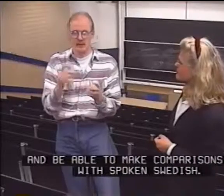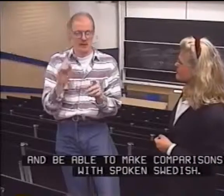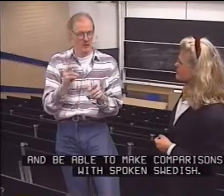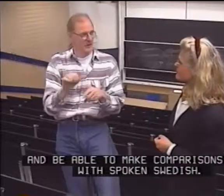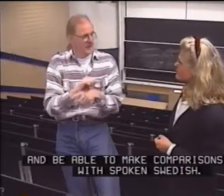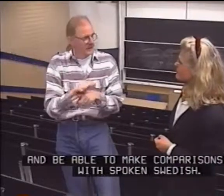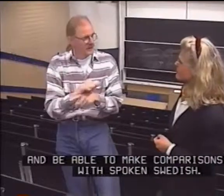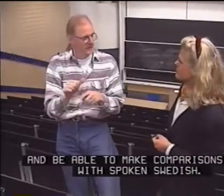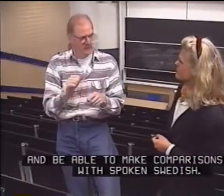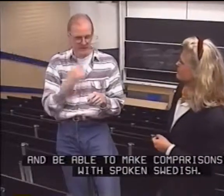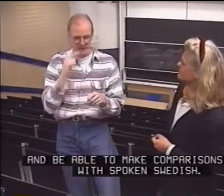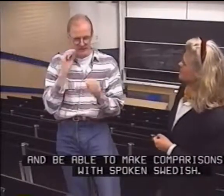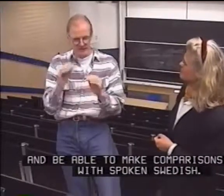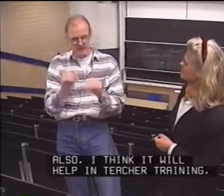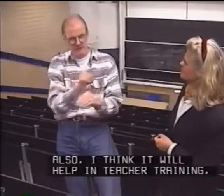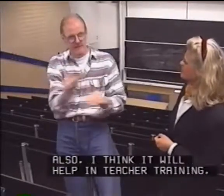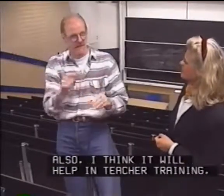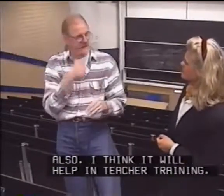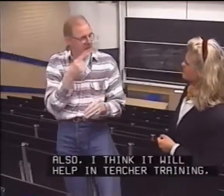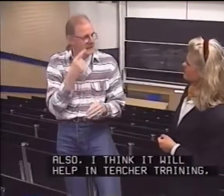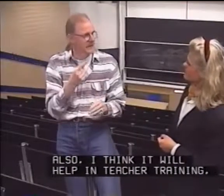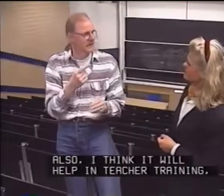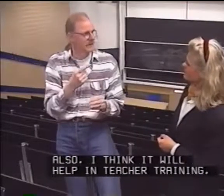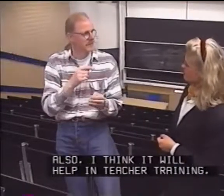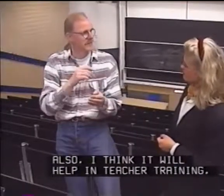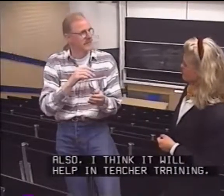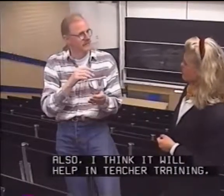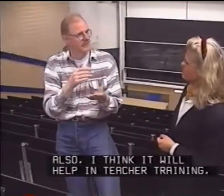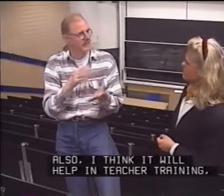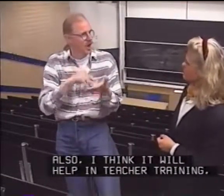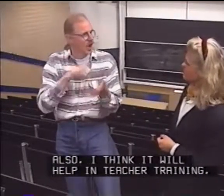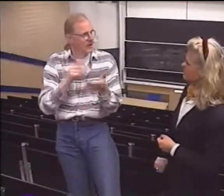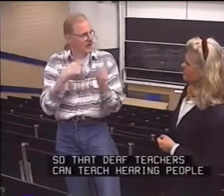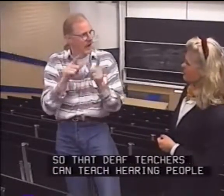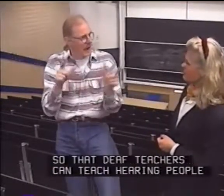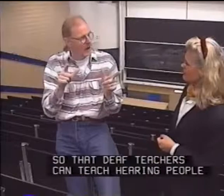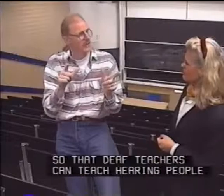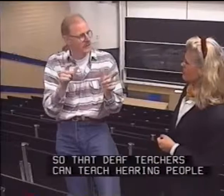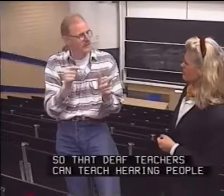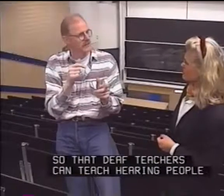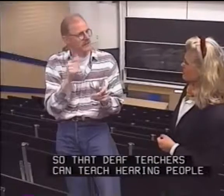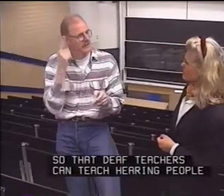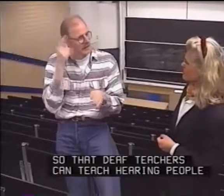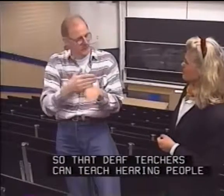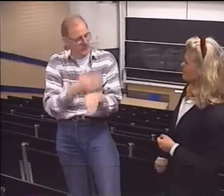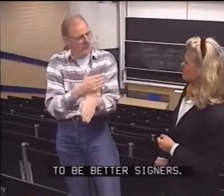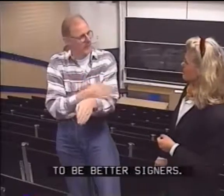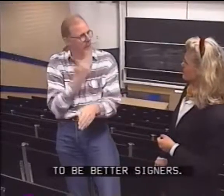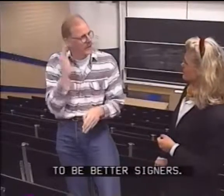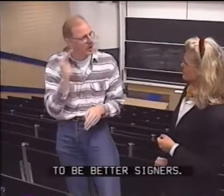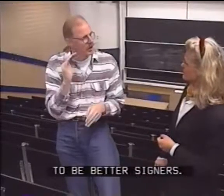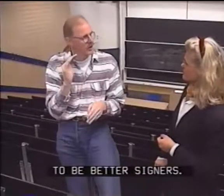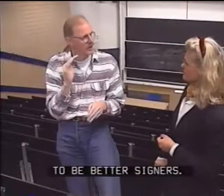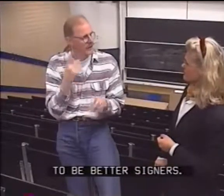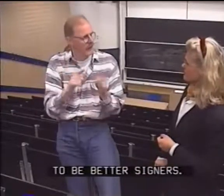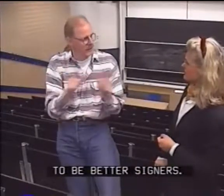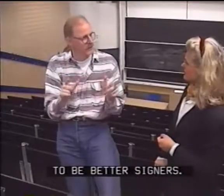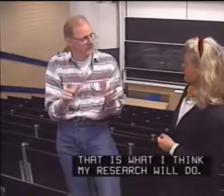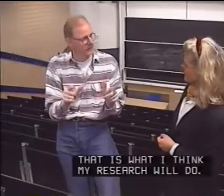Swedish. Also, I think it will help in teacher training so that deaf teachers can teach hearing people to be better signers. That